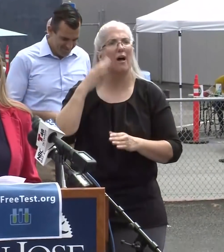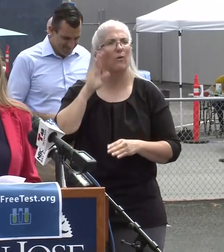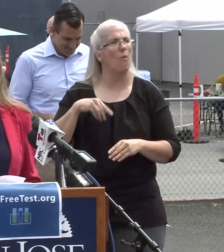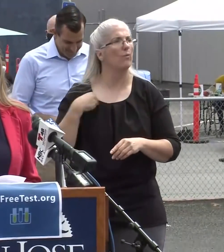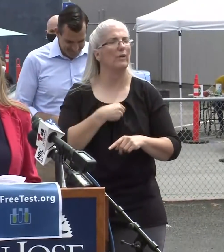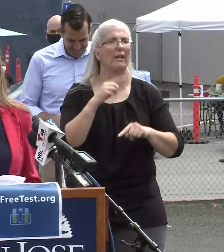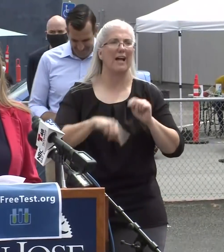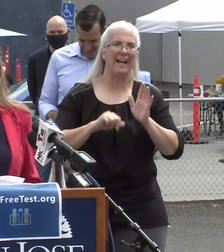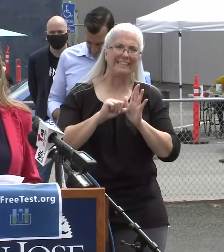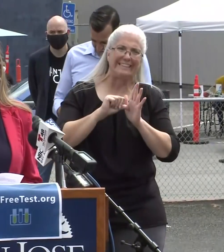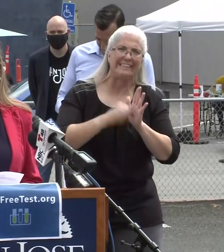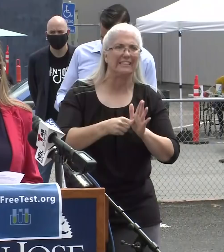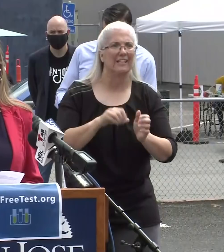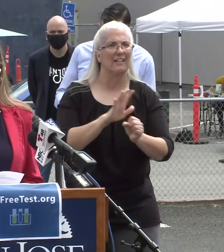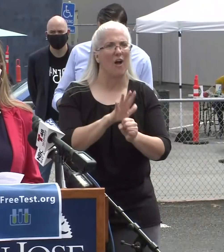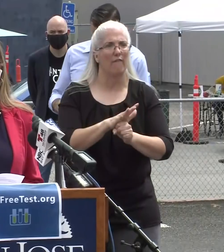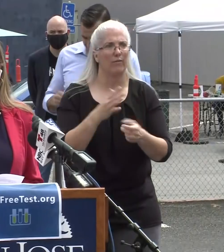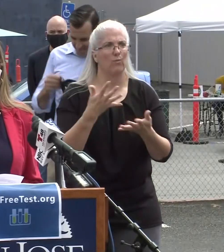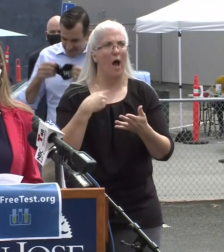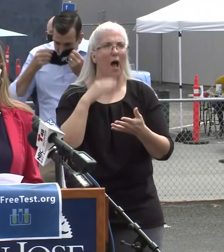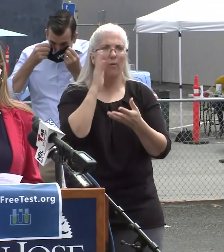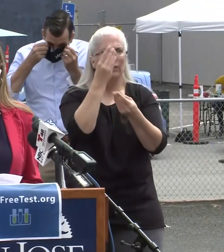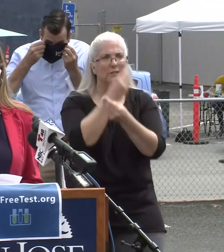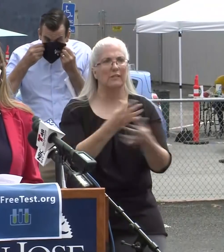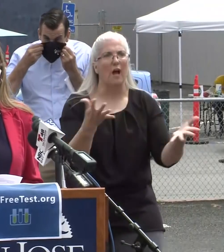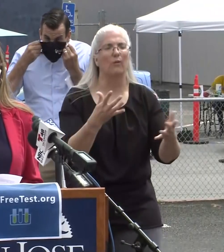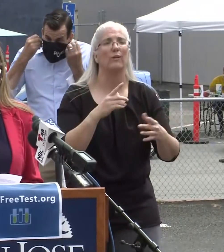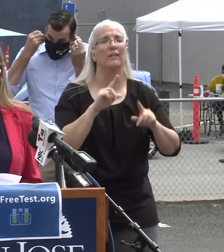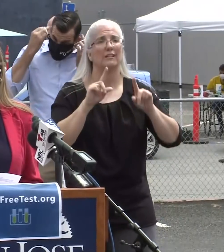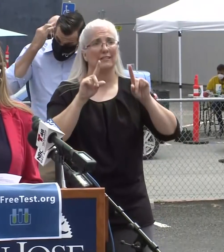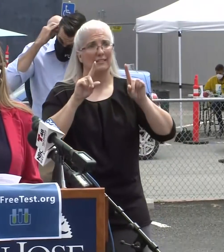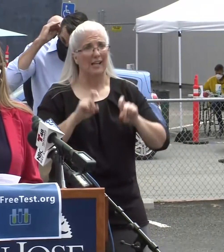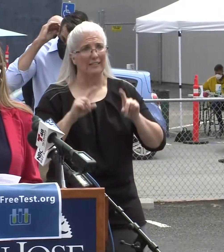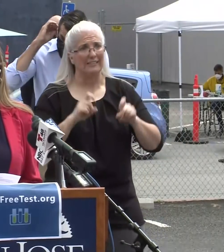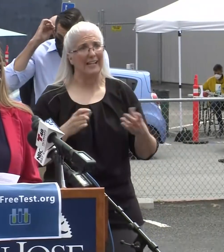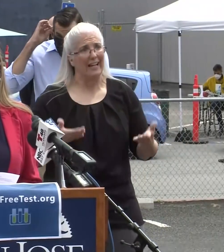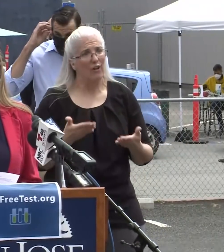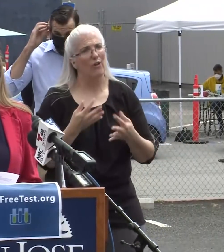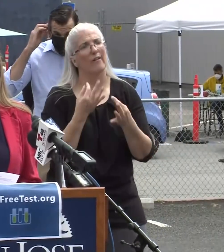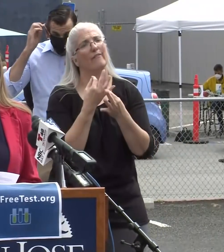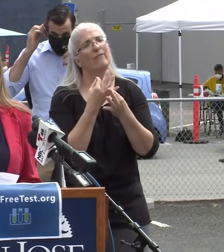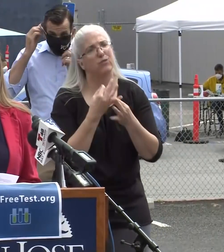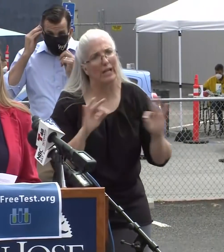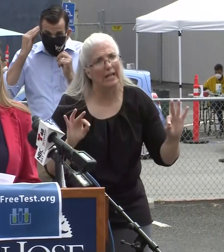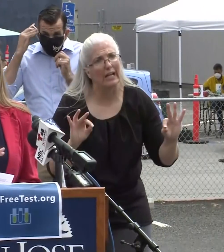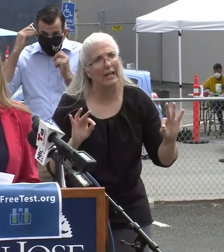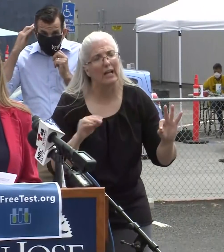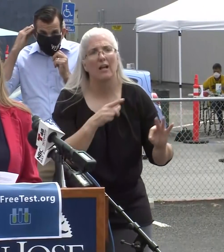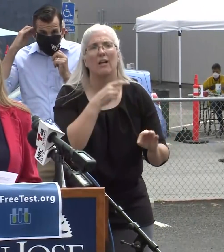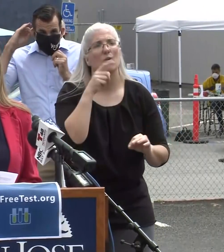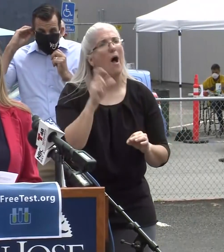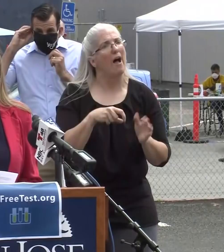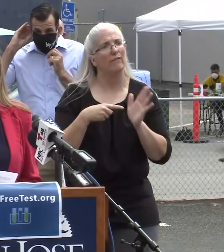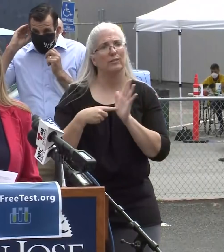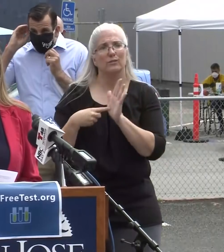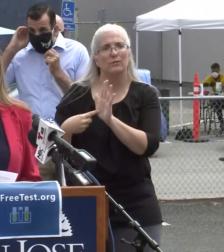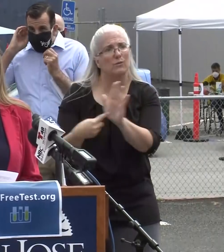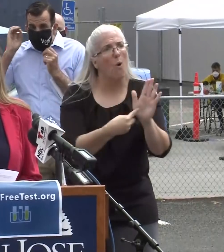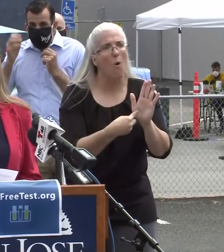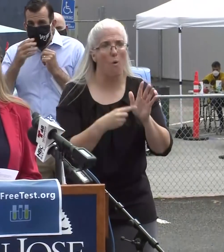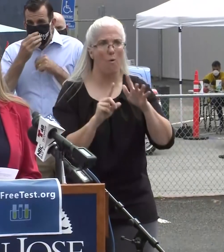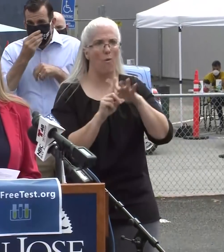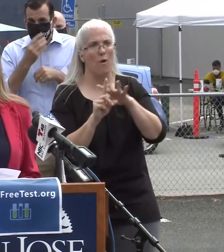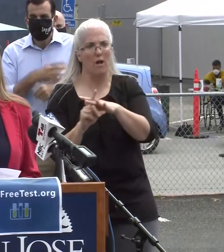about to say, which is testing is free and you can be asymptomatic, meaning you don't have to have